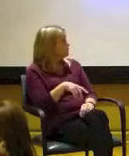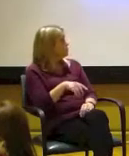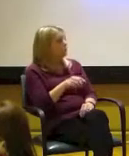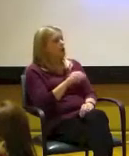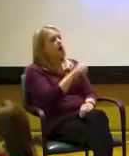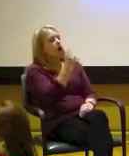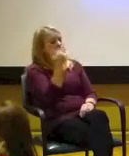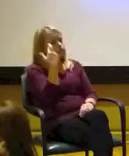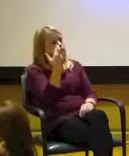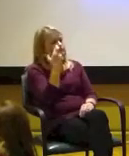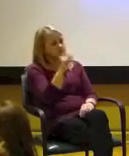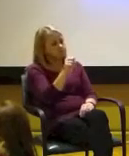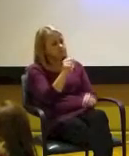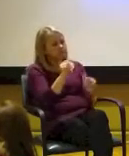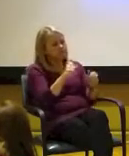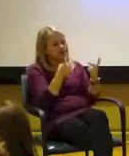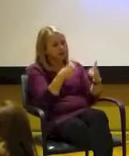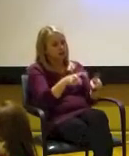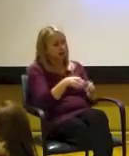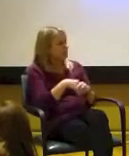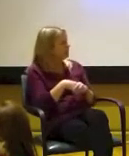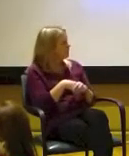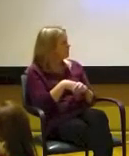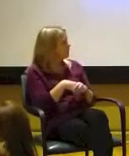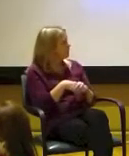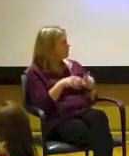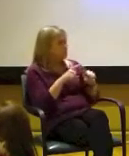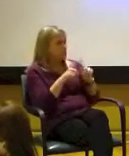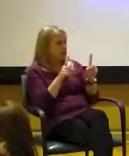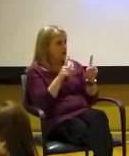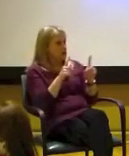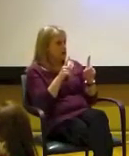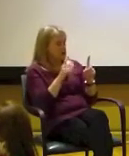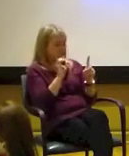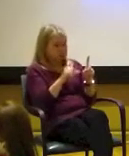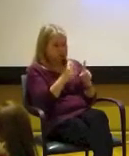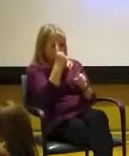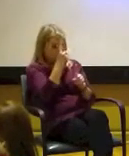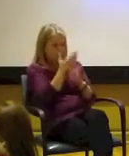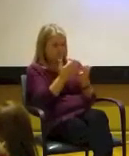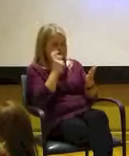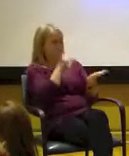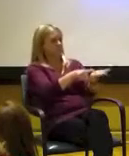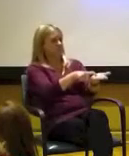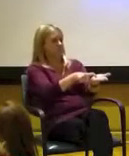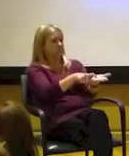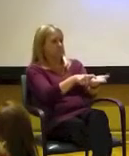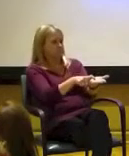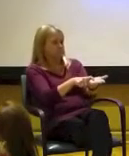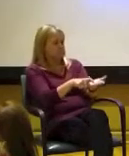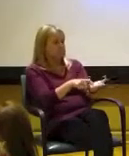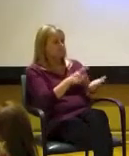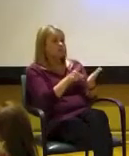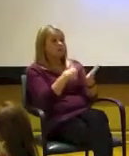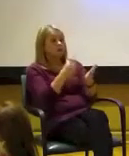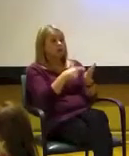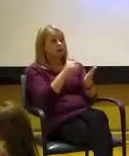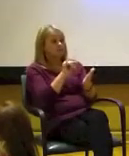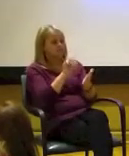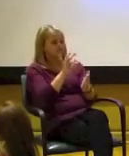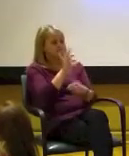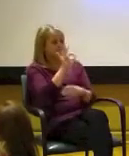other reasons why that might occur, but that's one of the things we look for. Sometimes if the